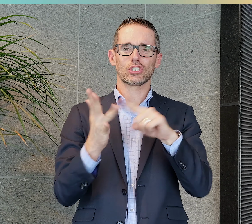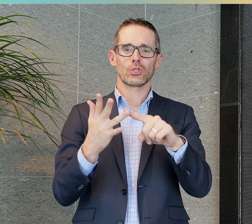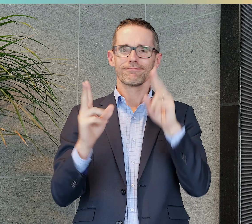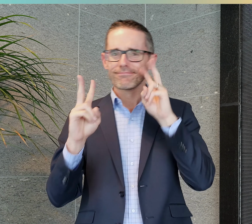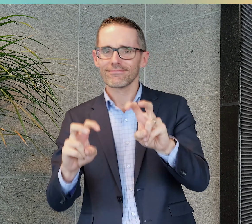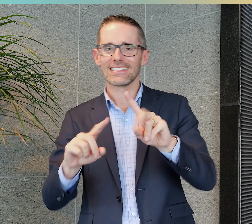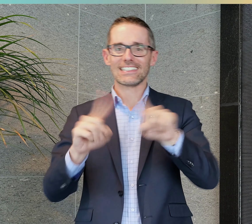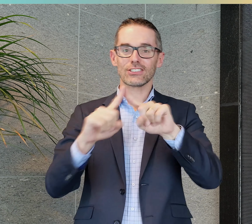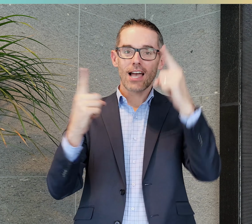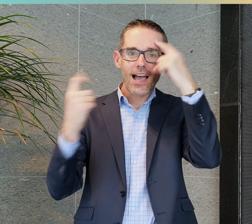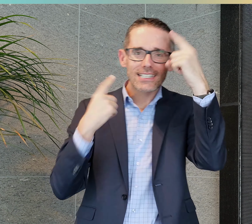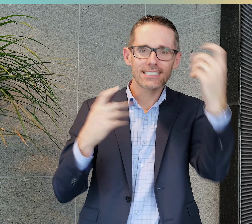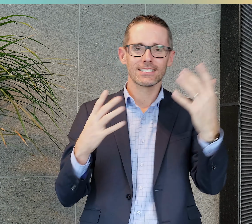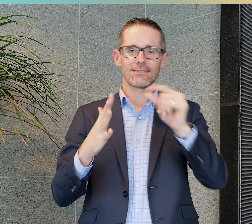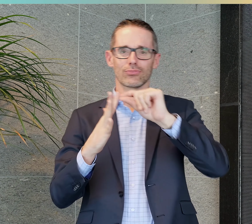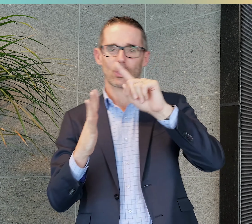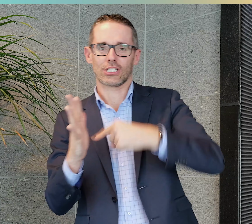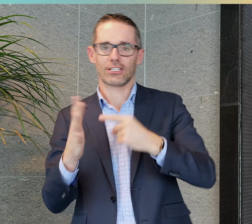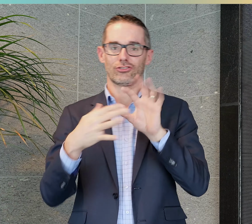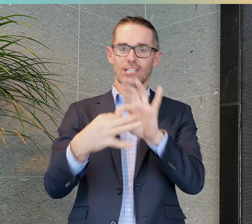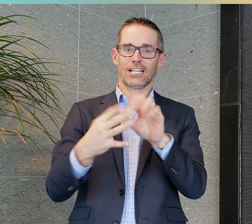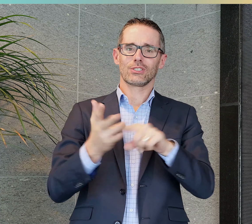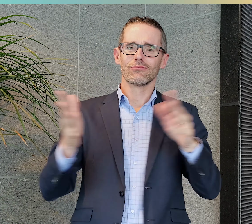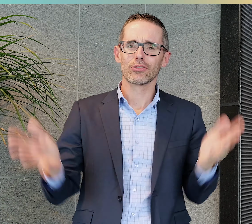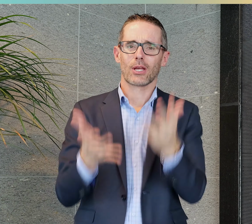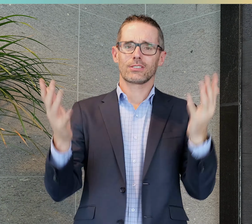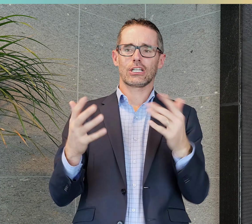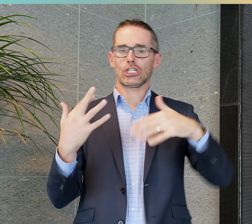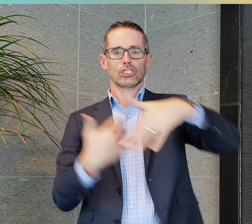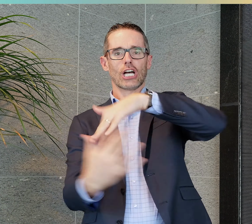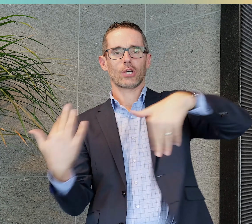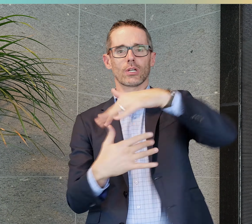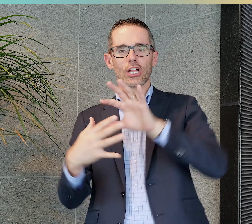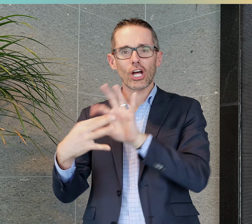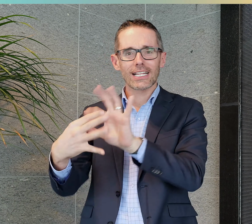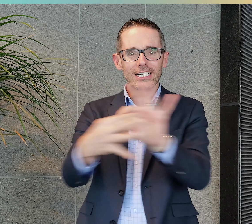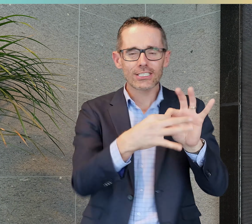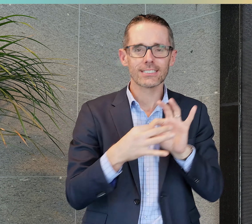to ensure different initiatives and projects to promote social connections,